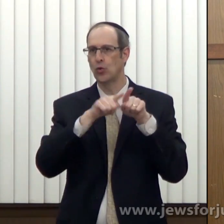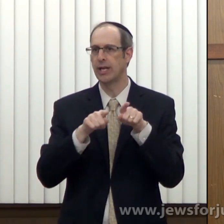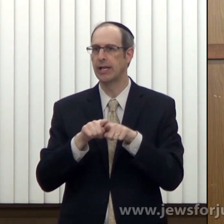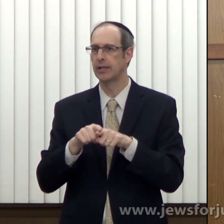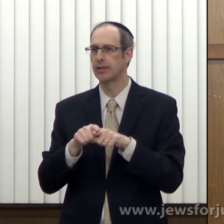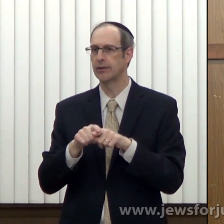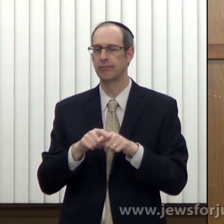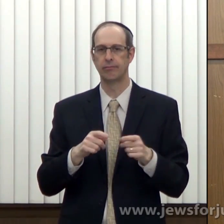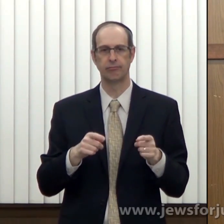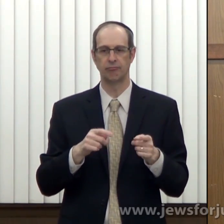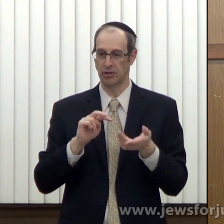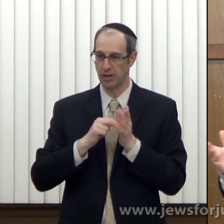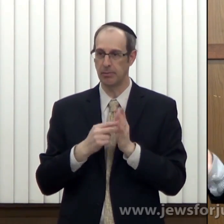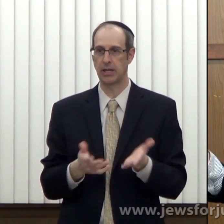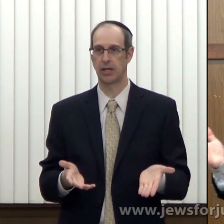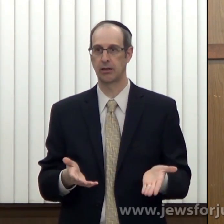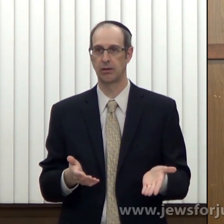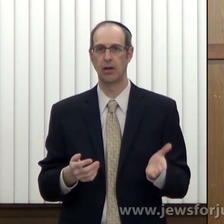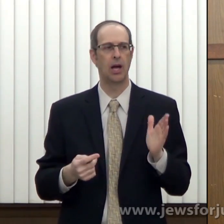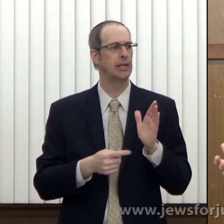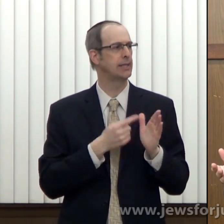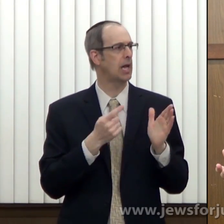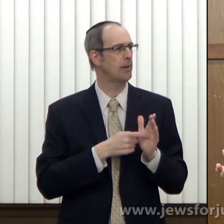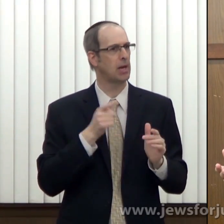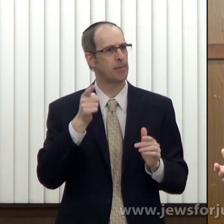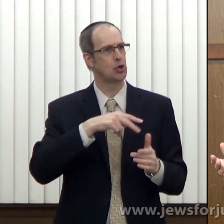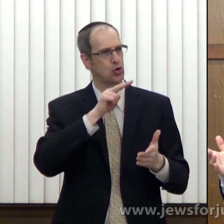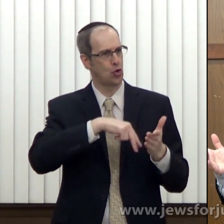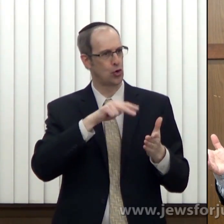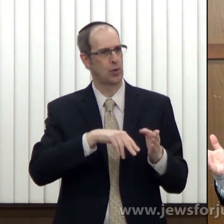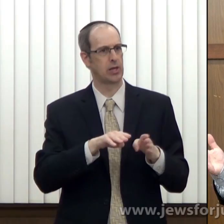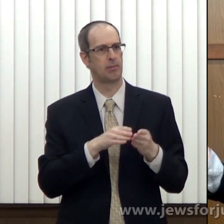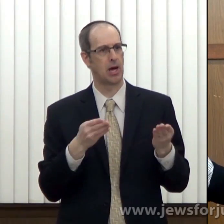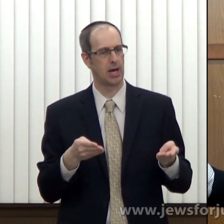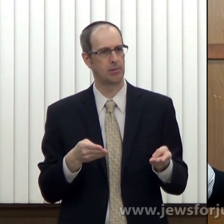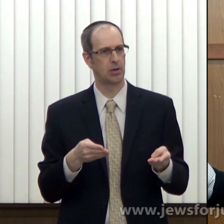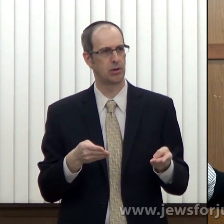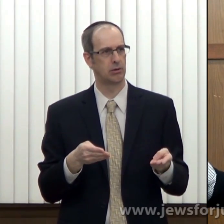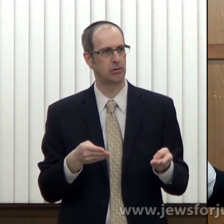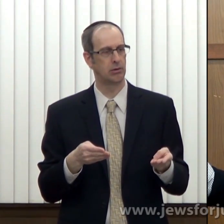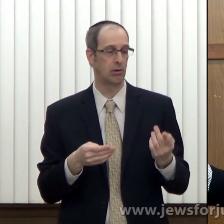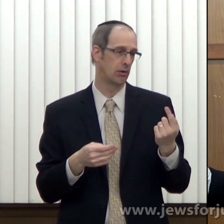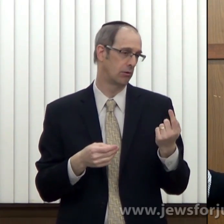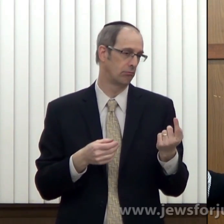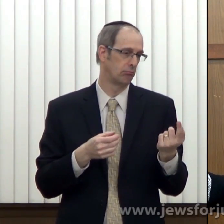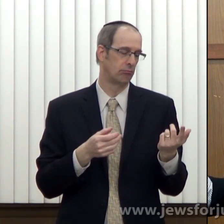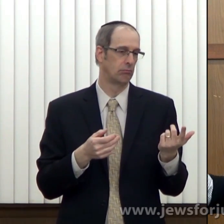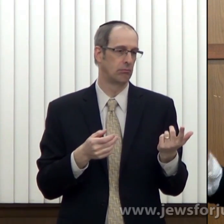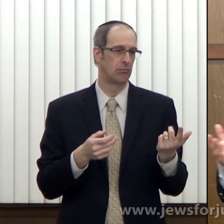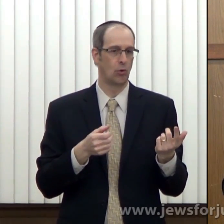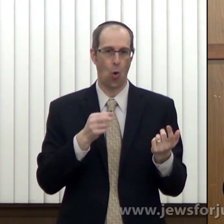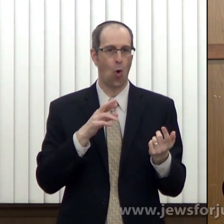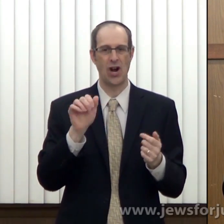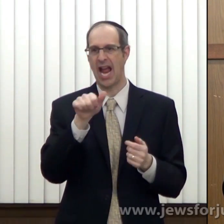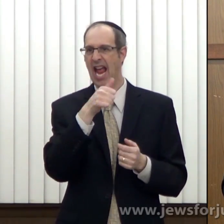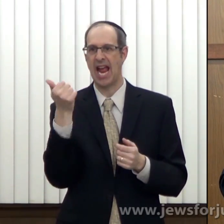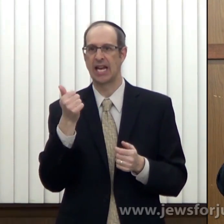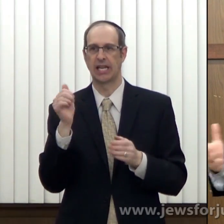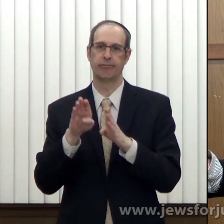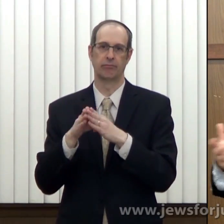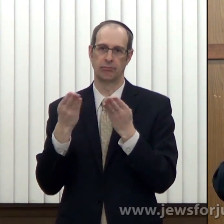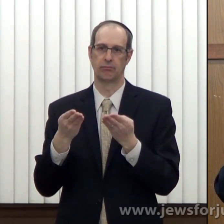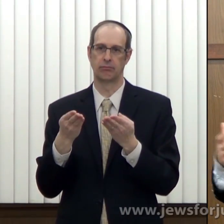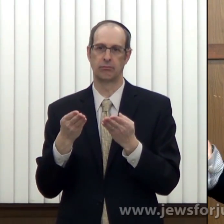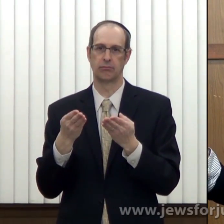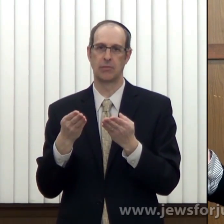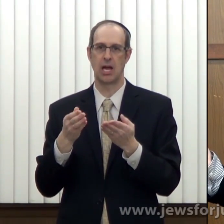it means. There are some times when you read the Bible, and not just the Bible, sometimes you could read any text and